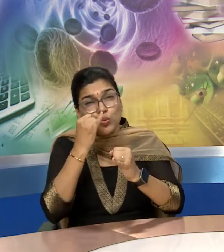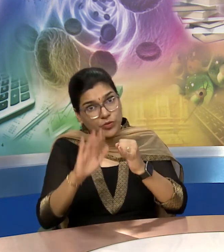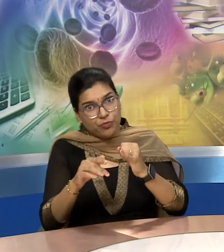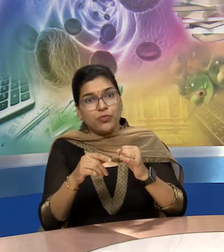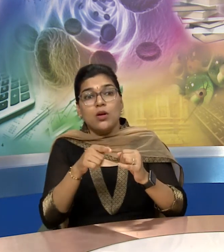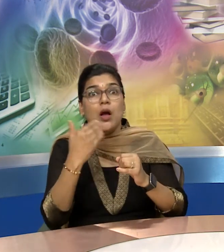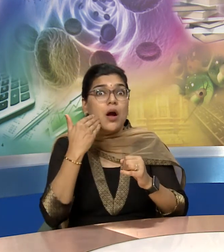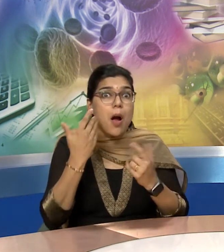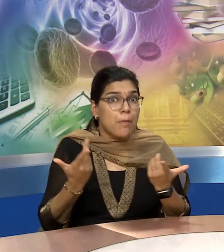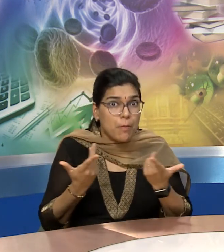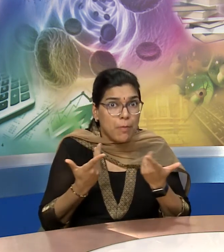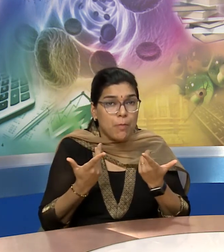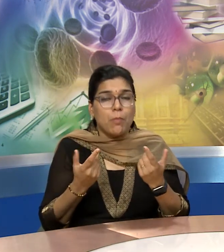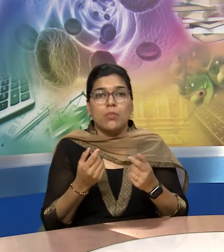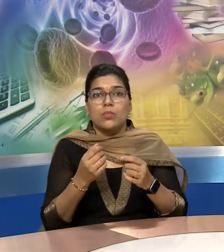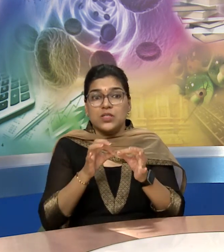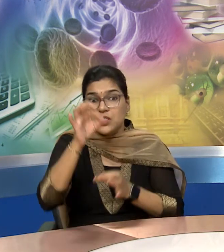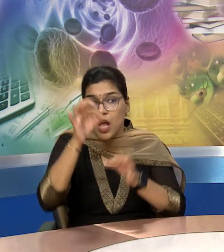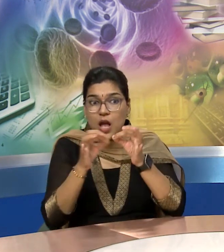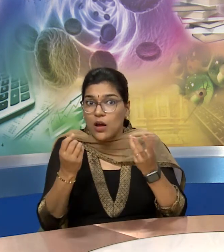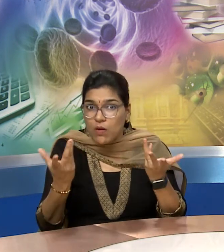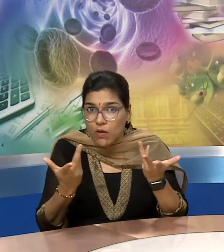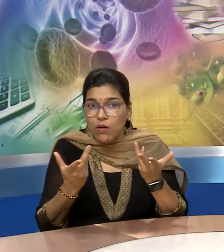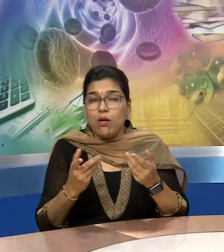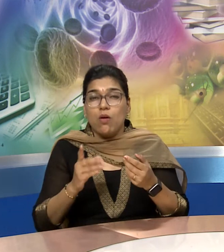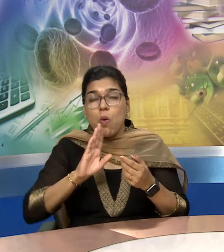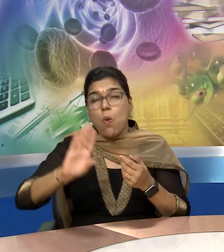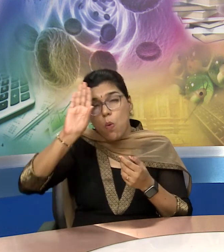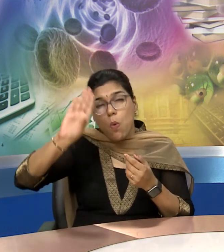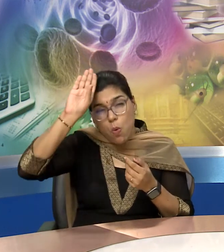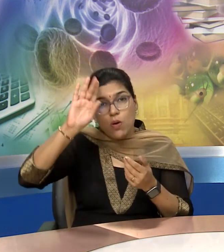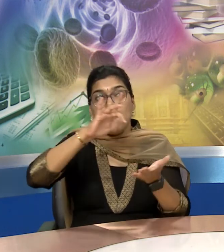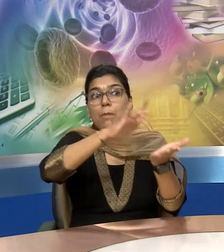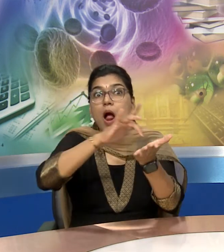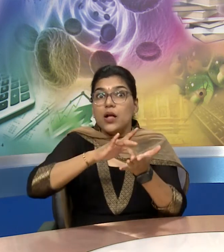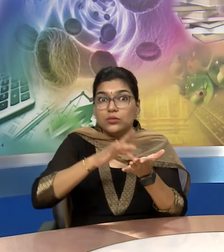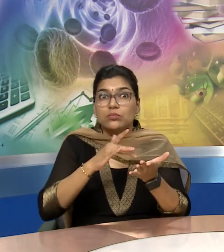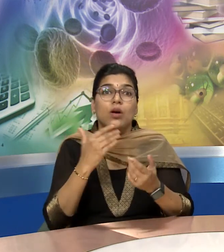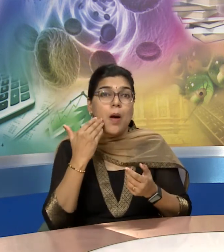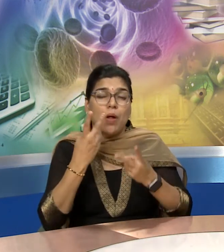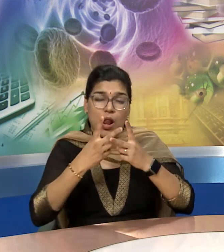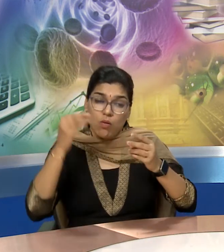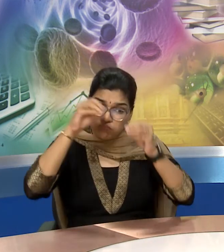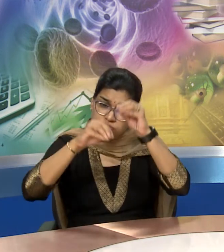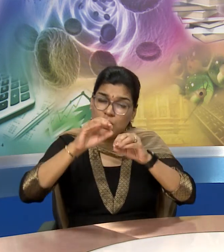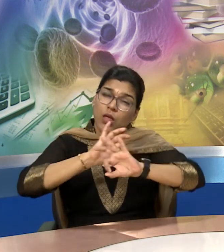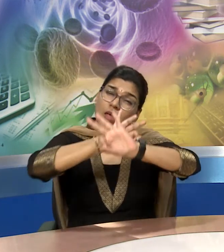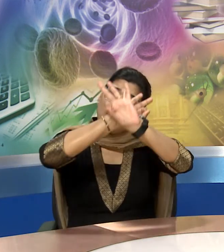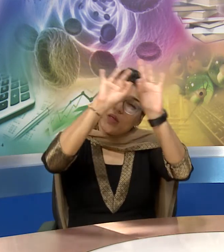We can find the different books from different time periods in